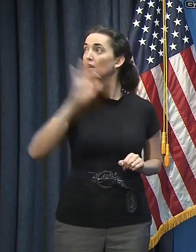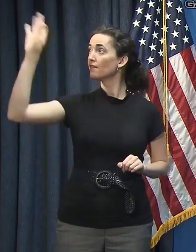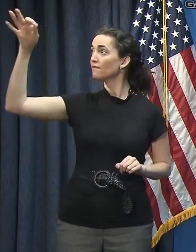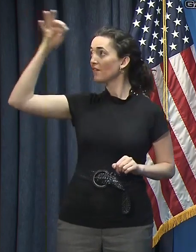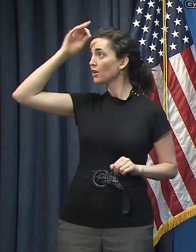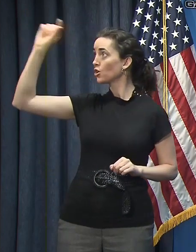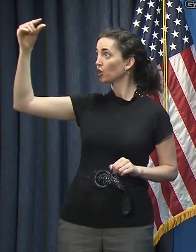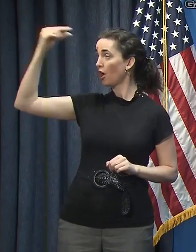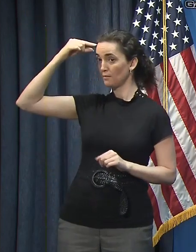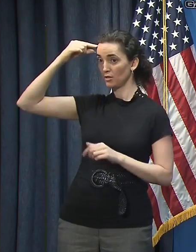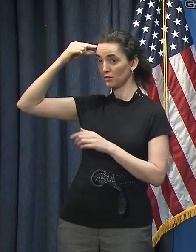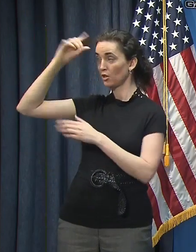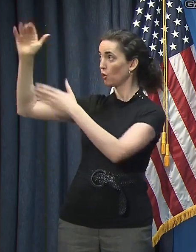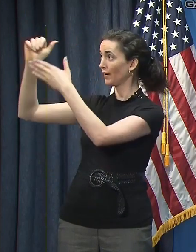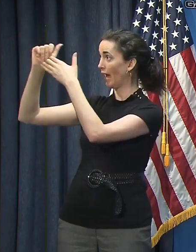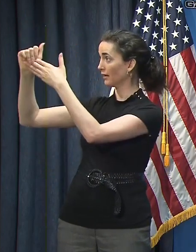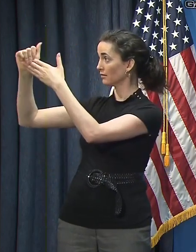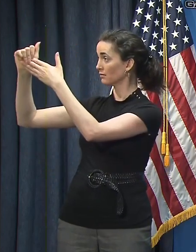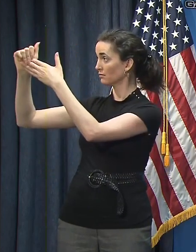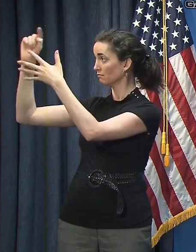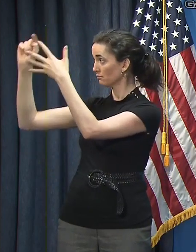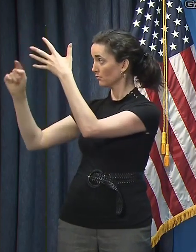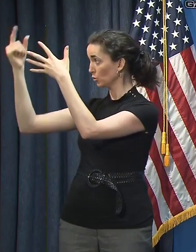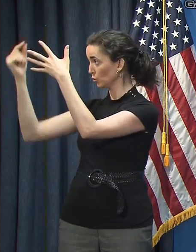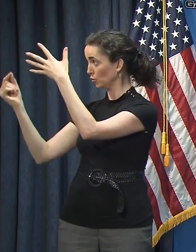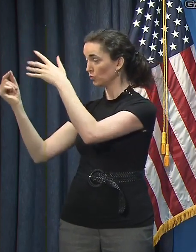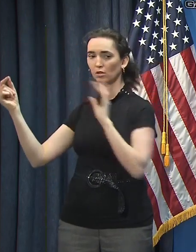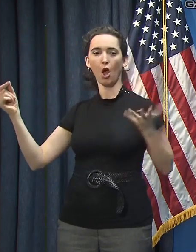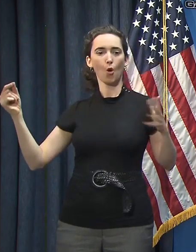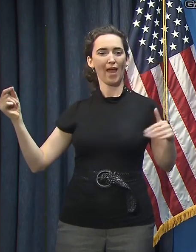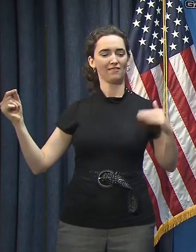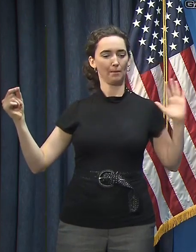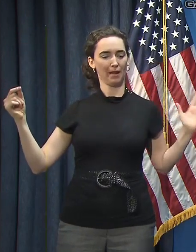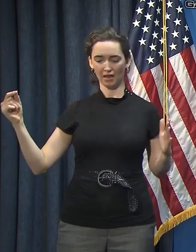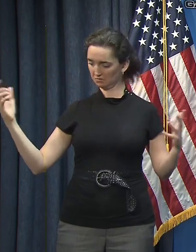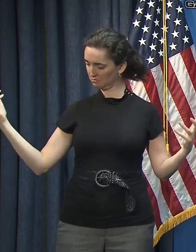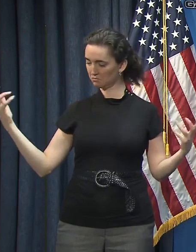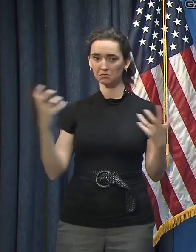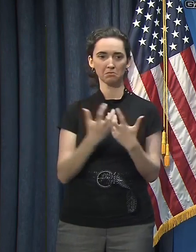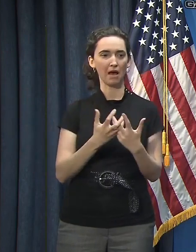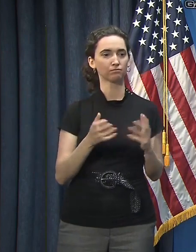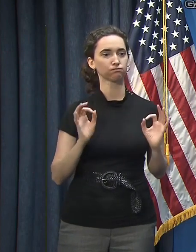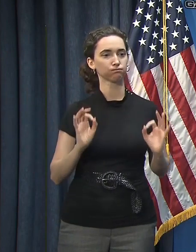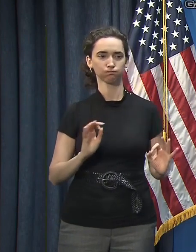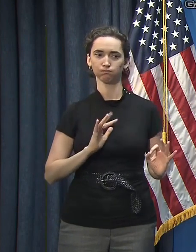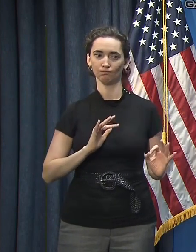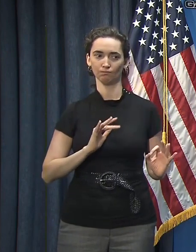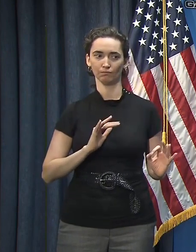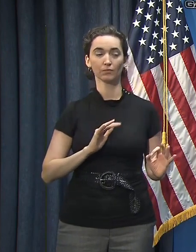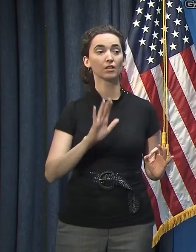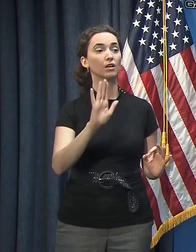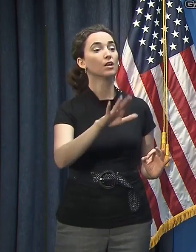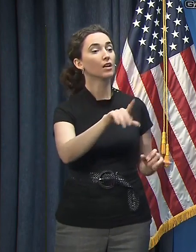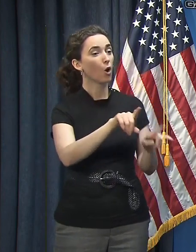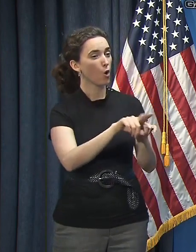government dovetails very well with what we were already planning to do here in Louisiana. And as you mentioned, for the first